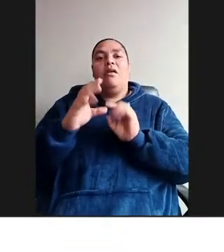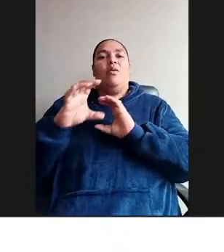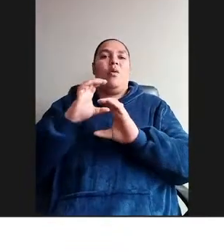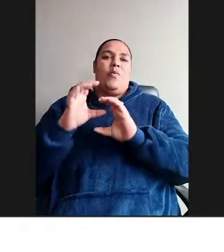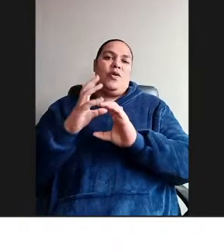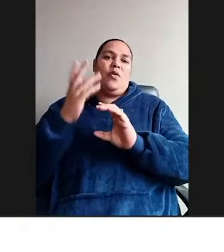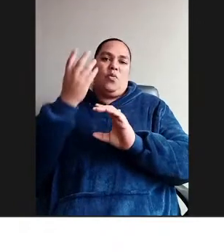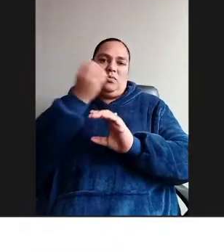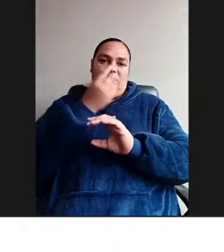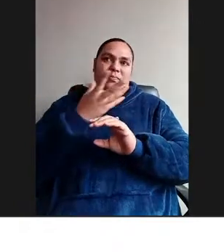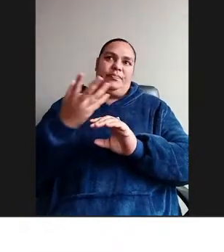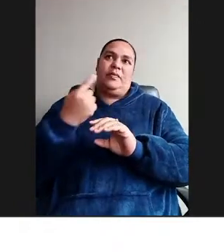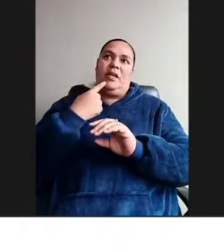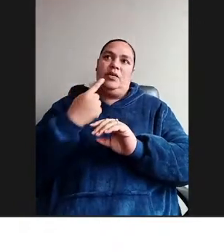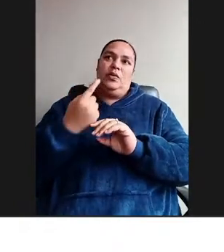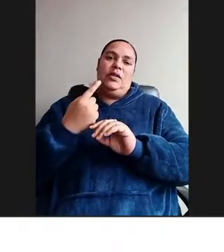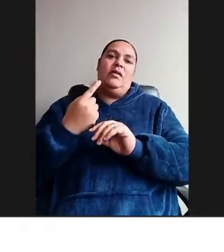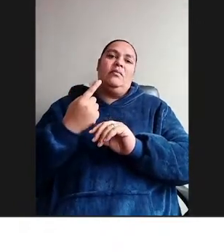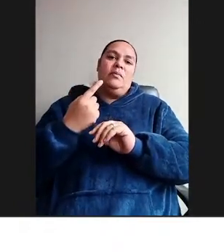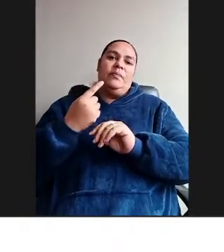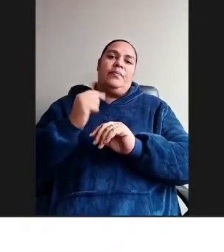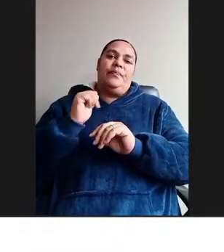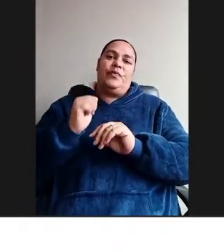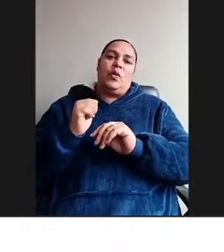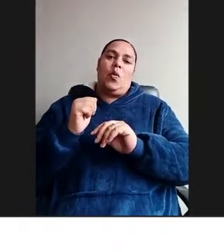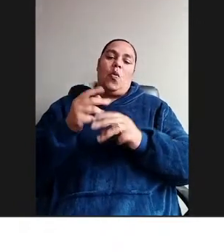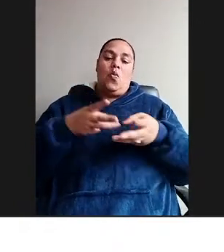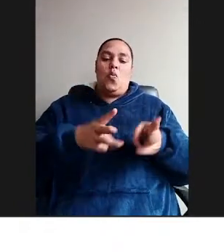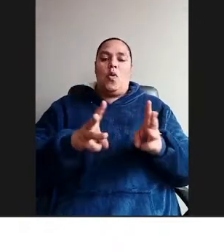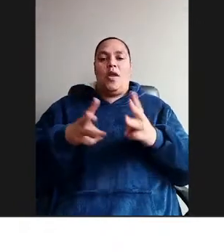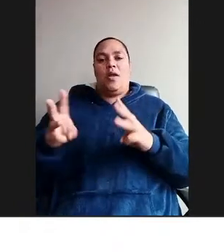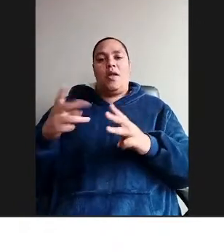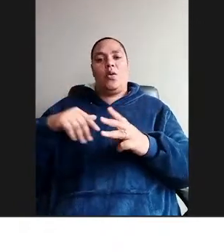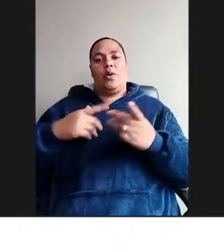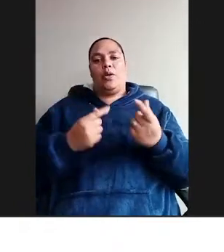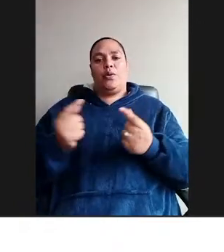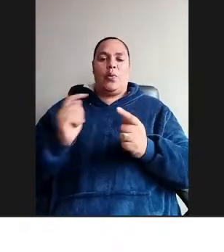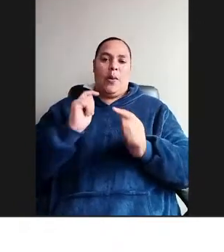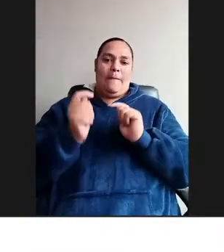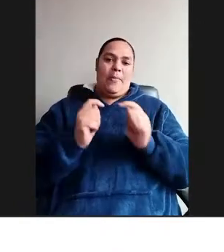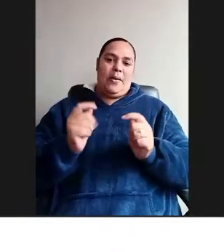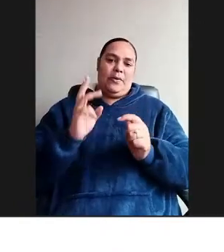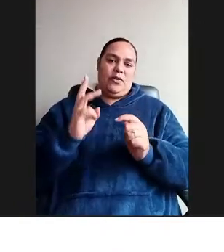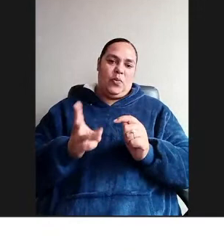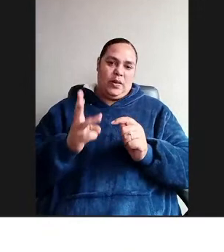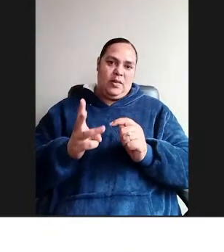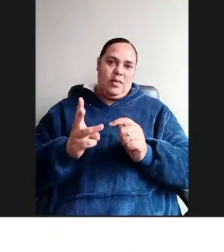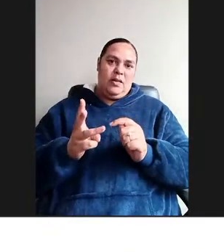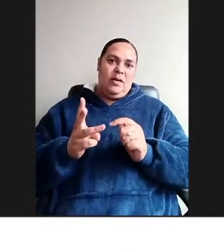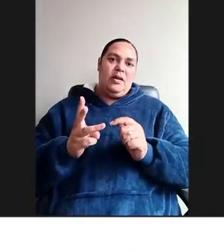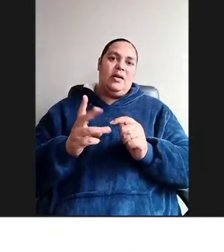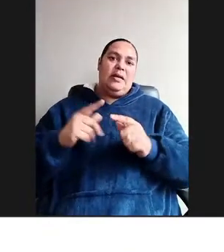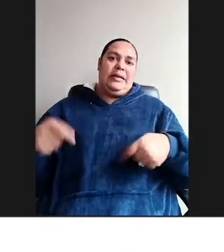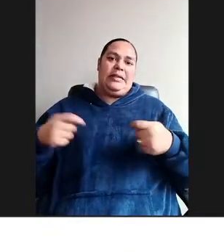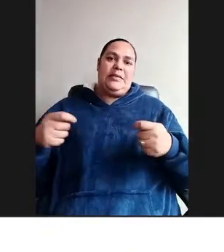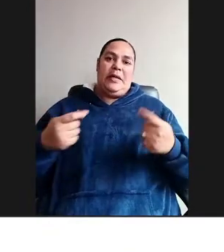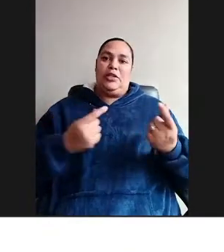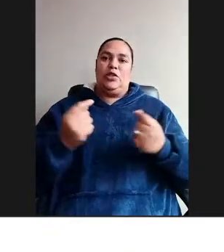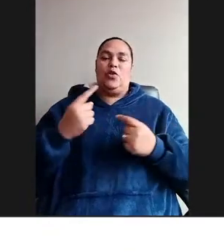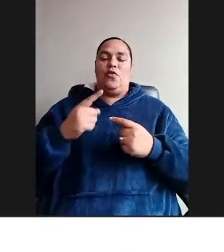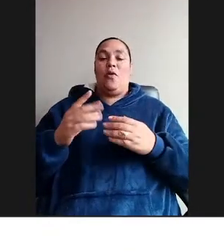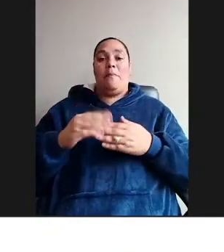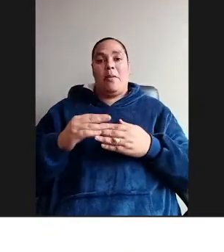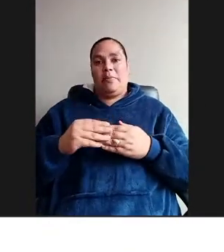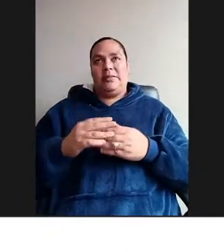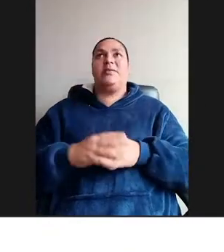indicated the manner in which we will be doing the payments, the expense runs for members. One